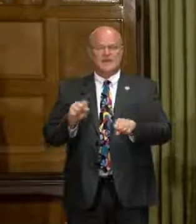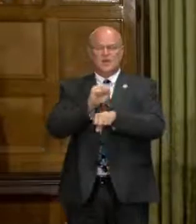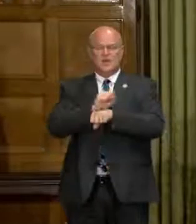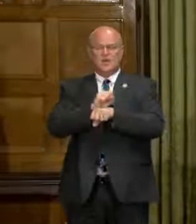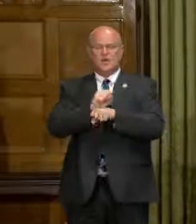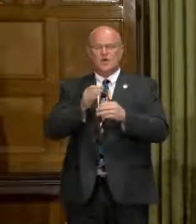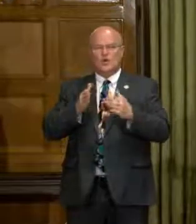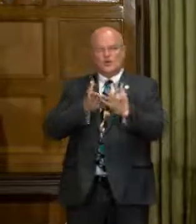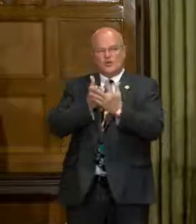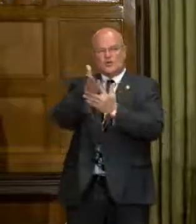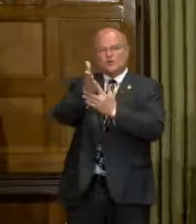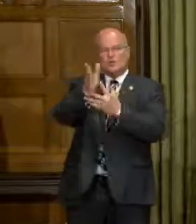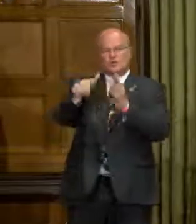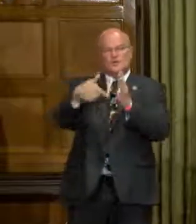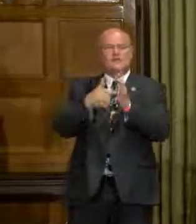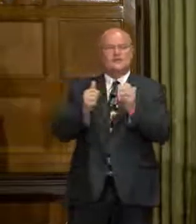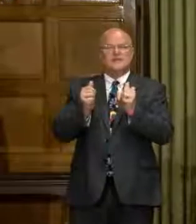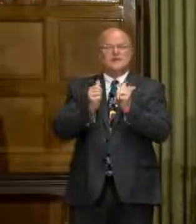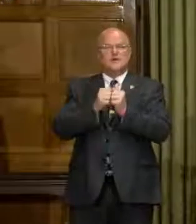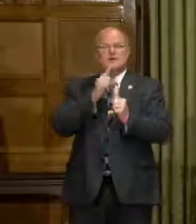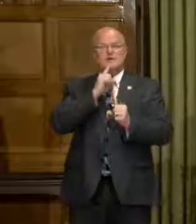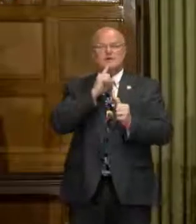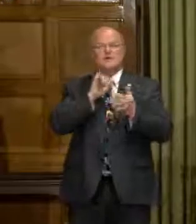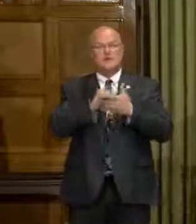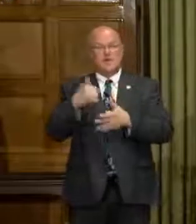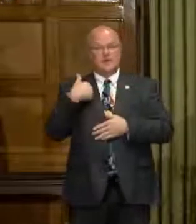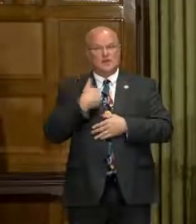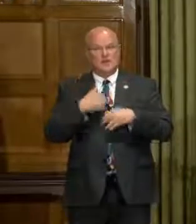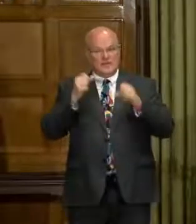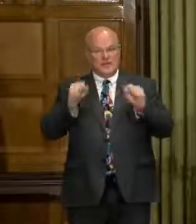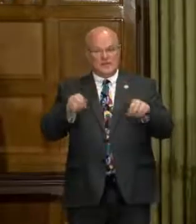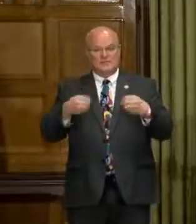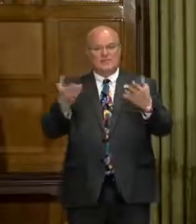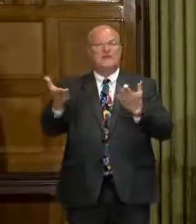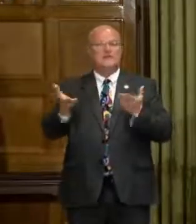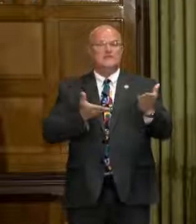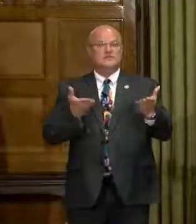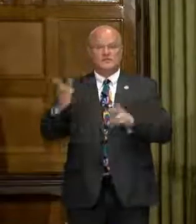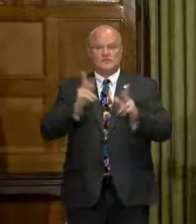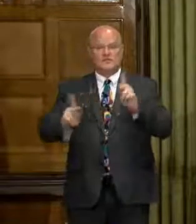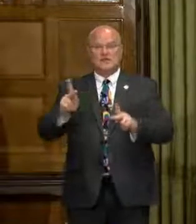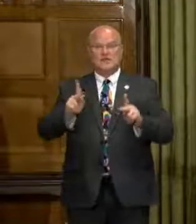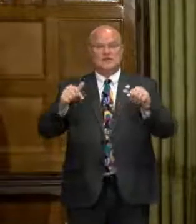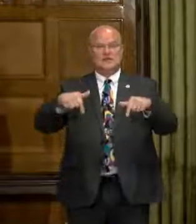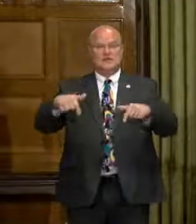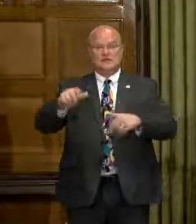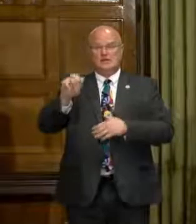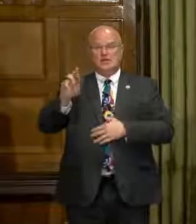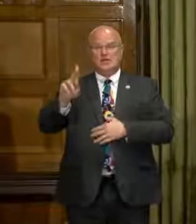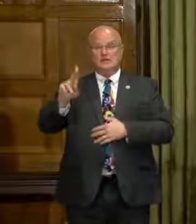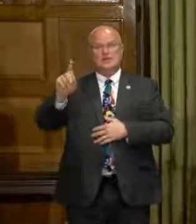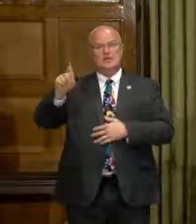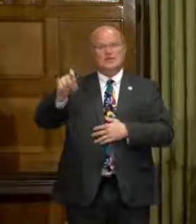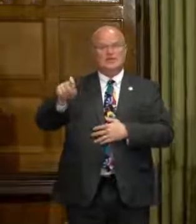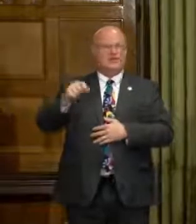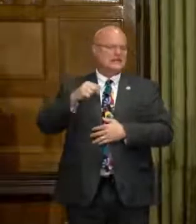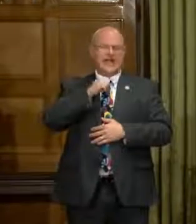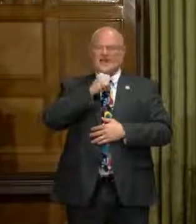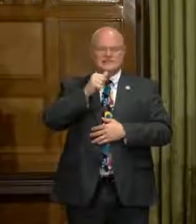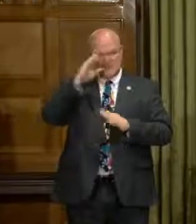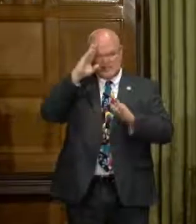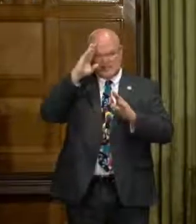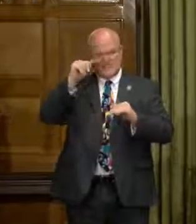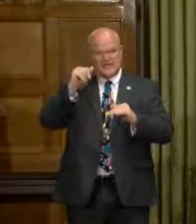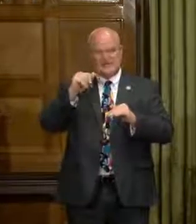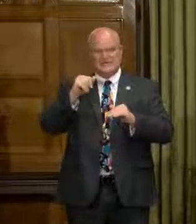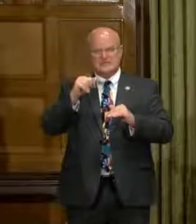work our way through this with making sure that we can provide the services that people of Arkansas need, and I don't expect it to be